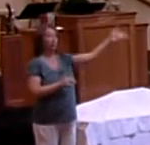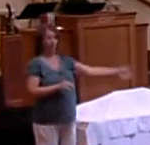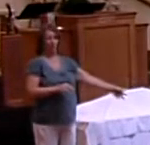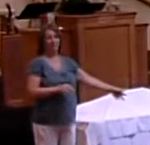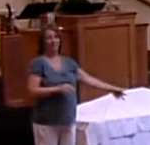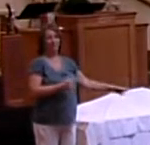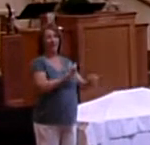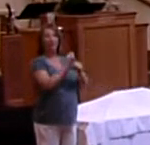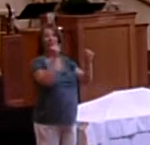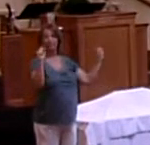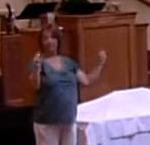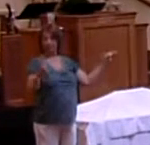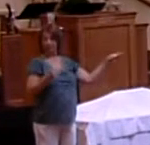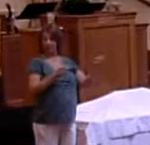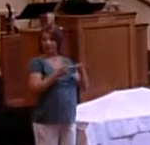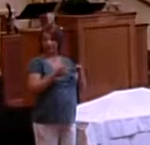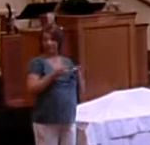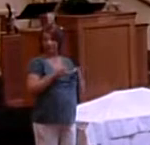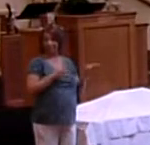refuge.